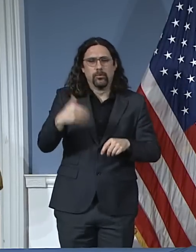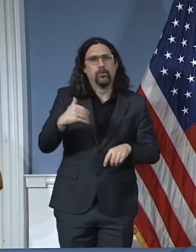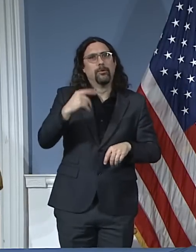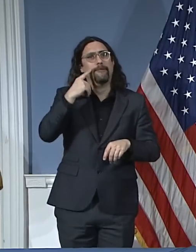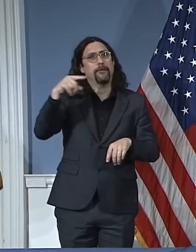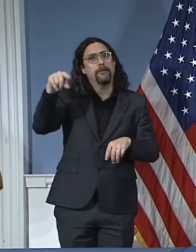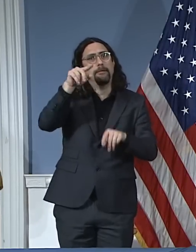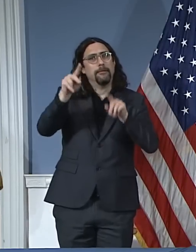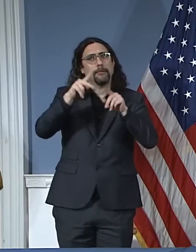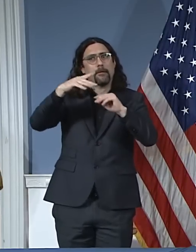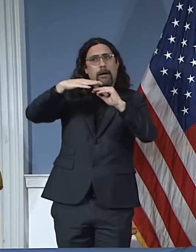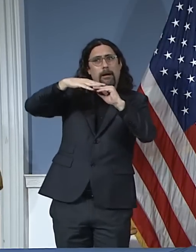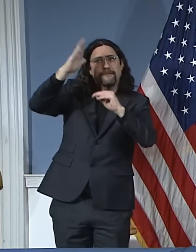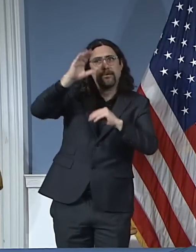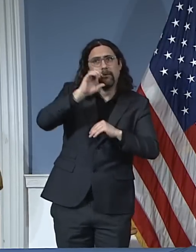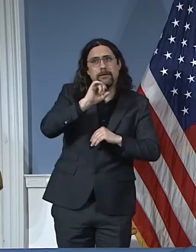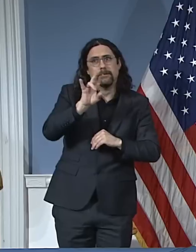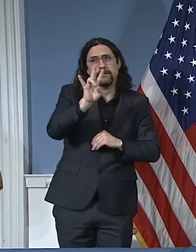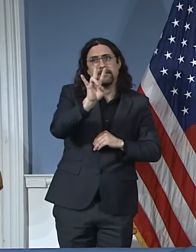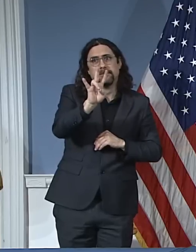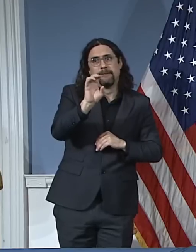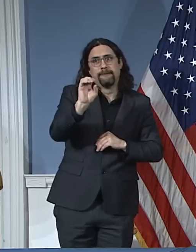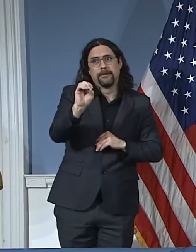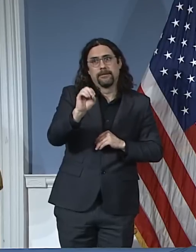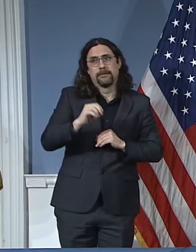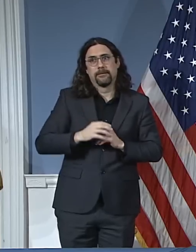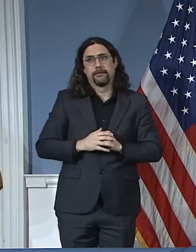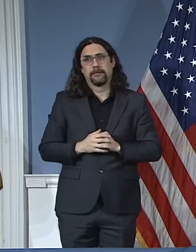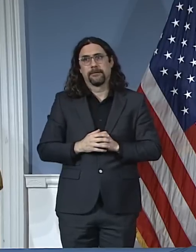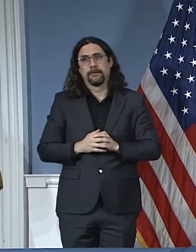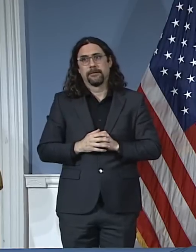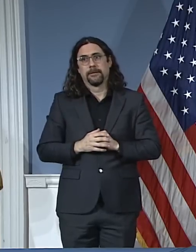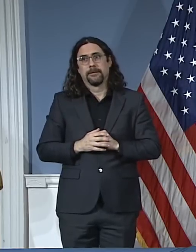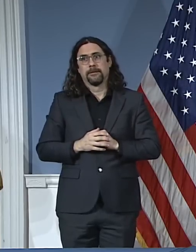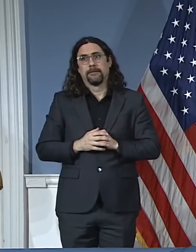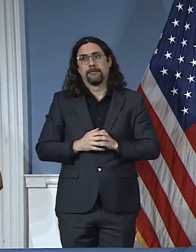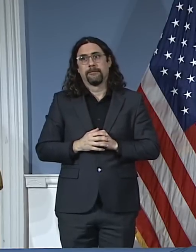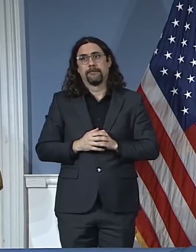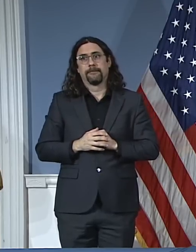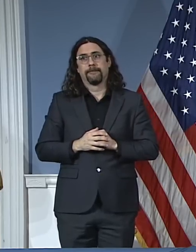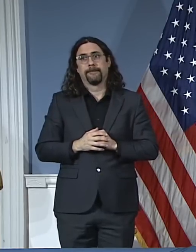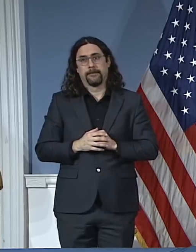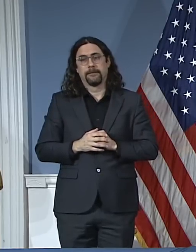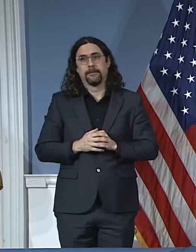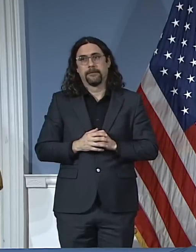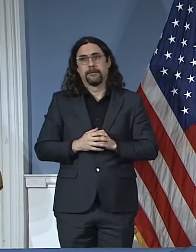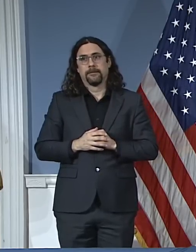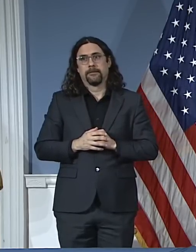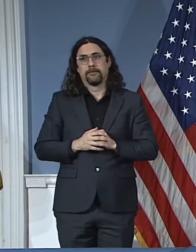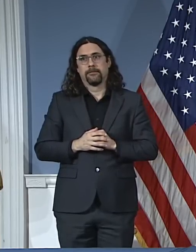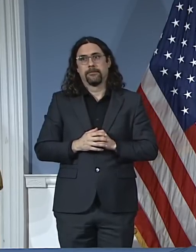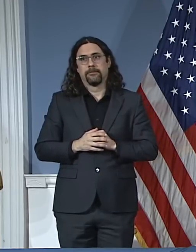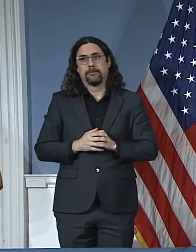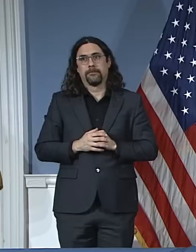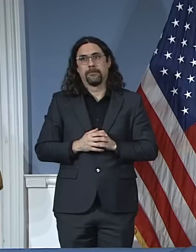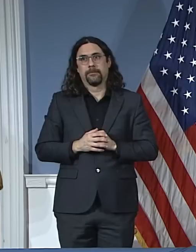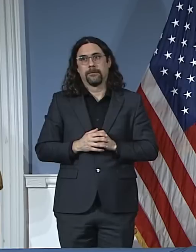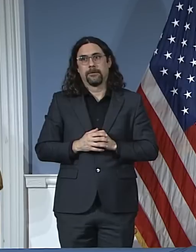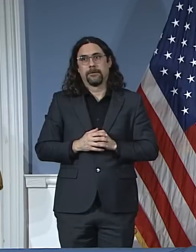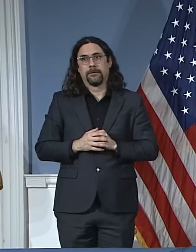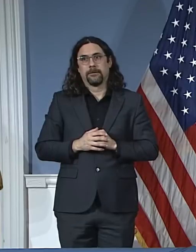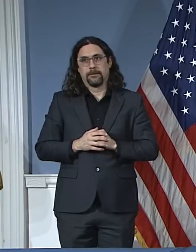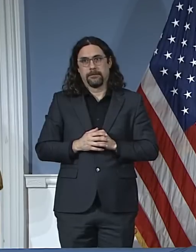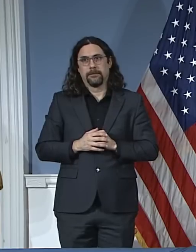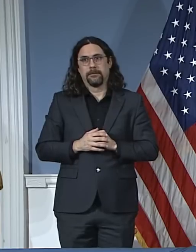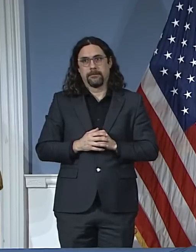35% of our hospitalizations related to coronavirus have been for New Yorkers who are over 70.